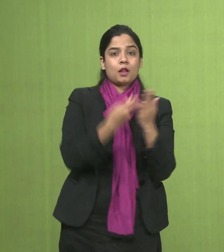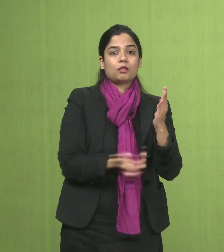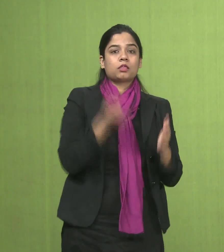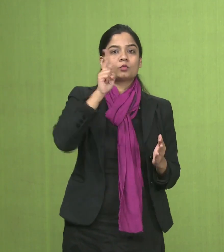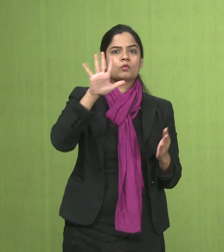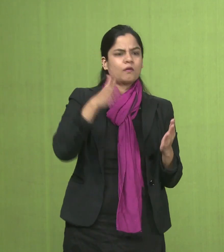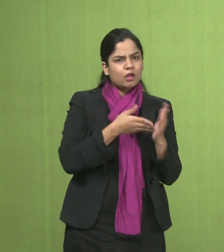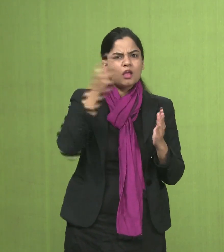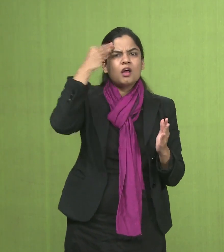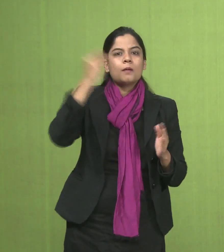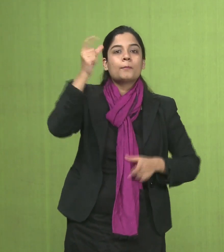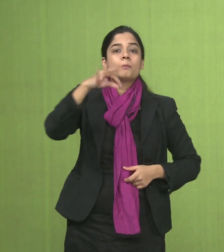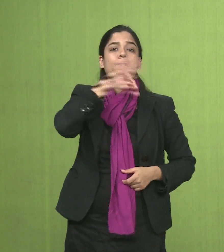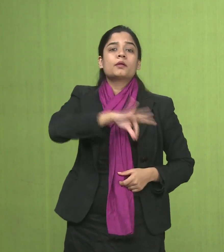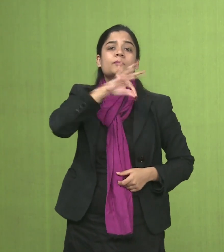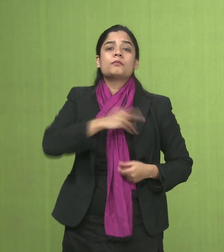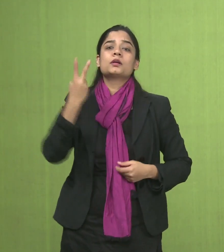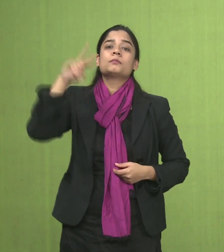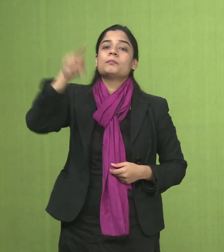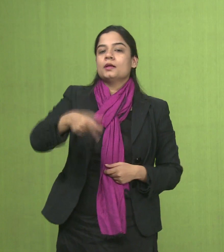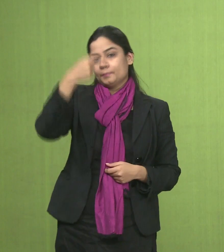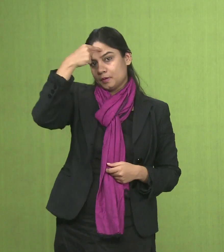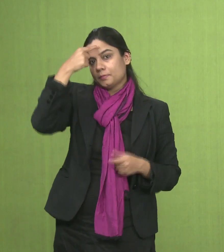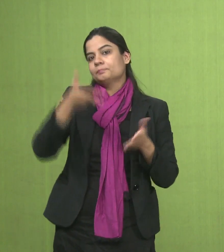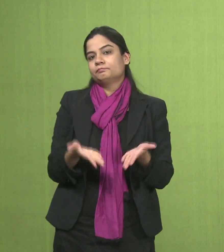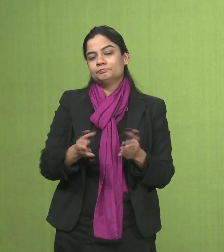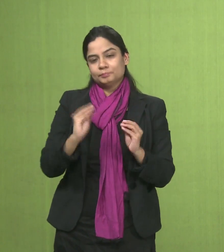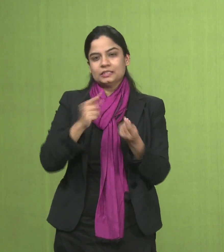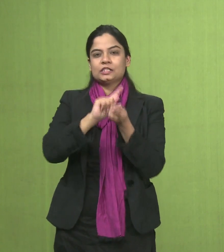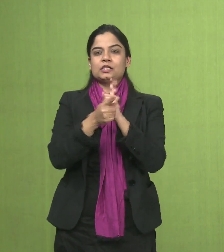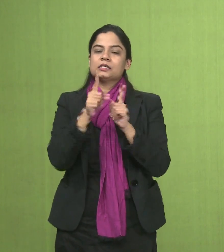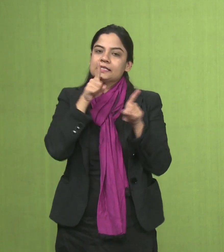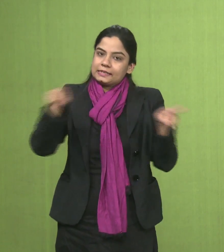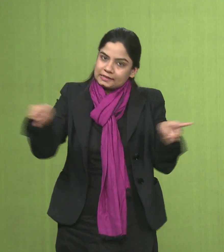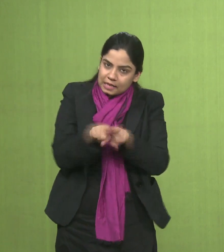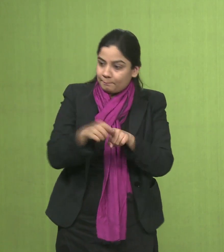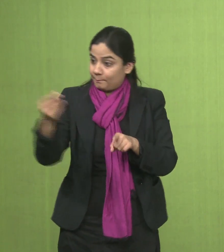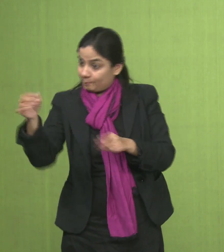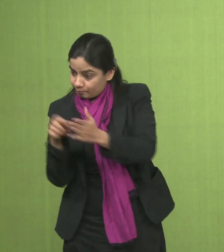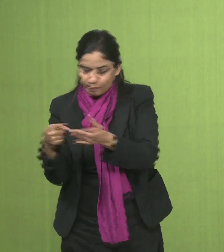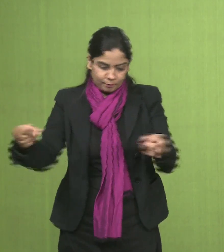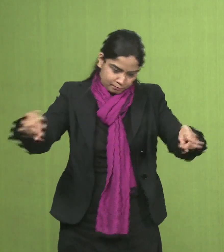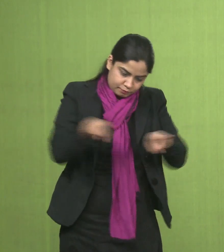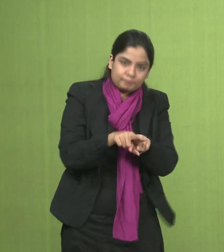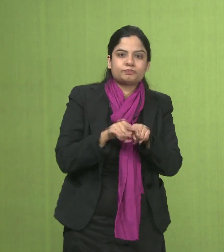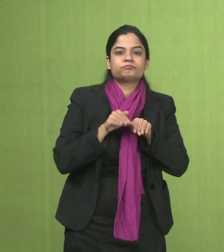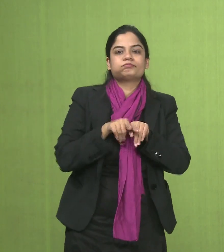written 20 rupees, but on the bill it's 25 rupees. So you can always ask, why is this happening? So